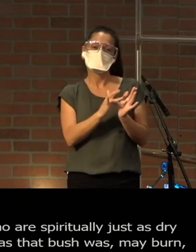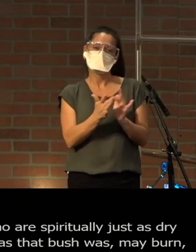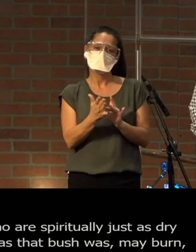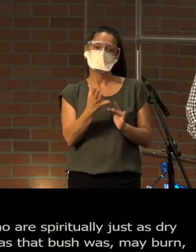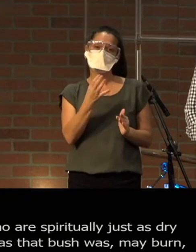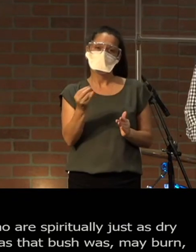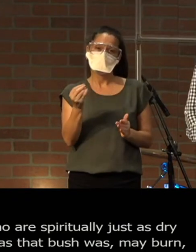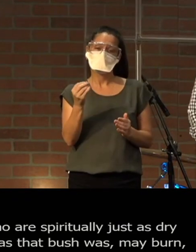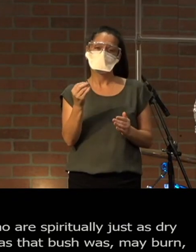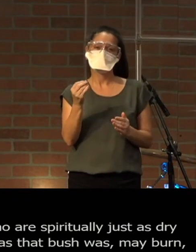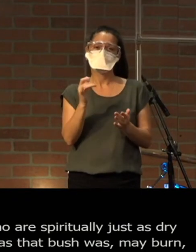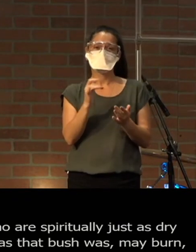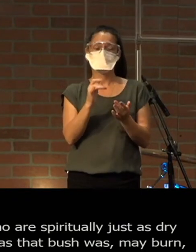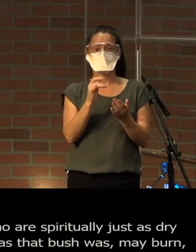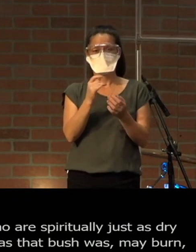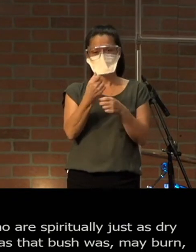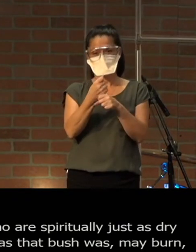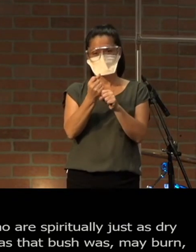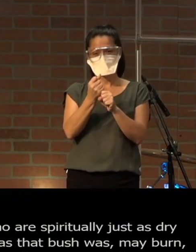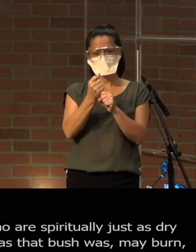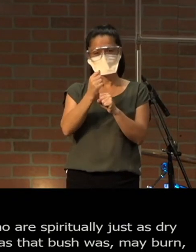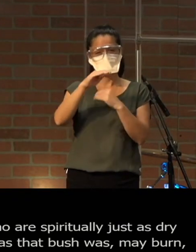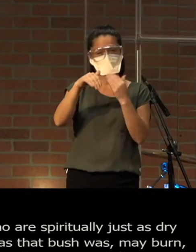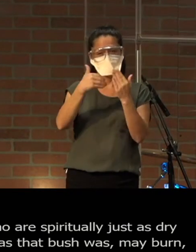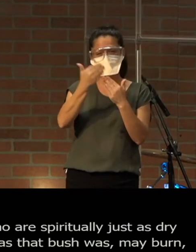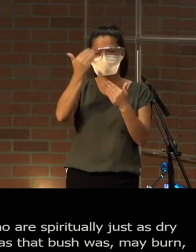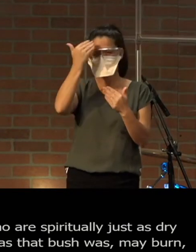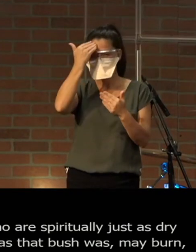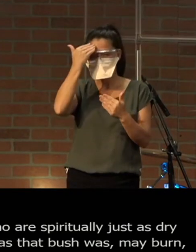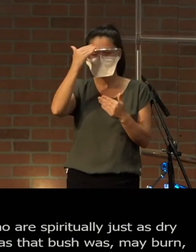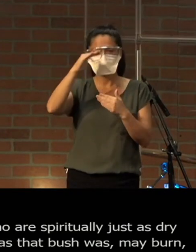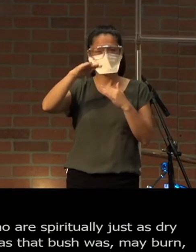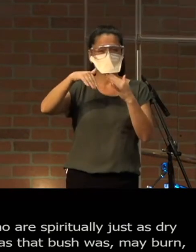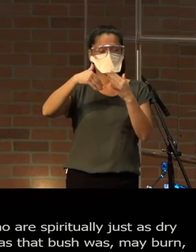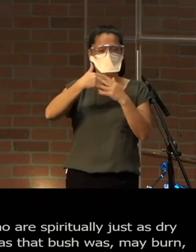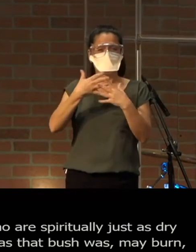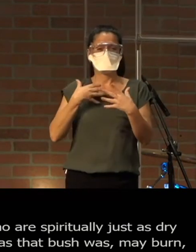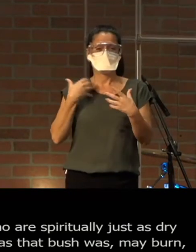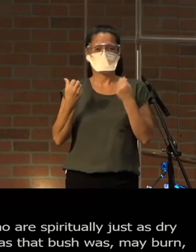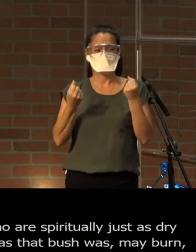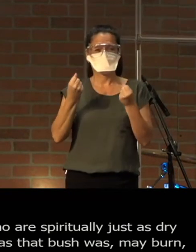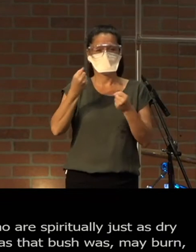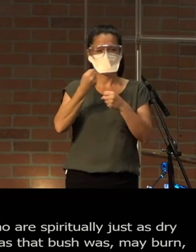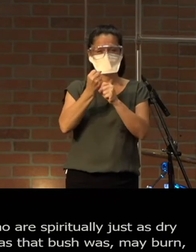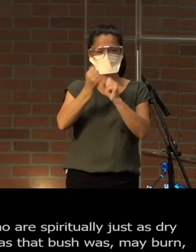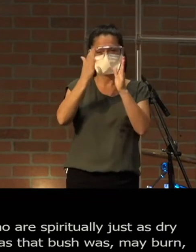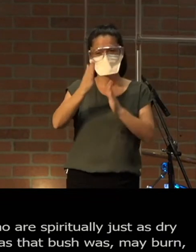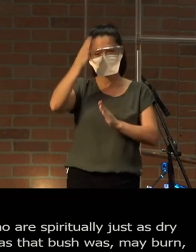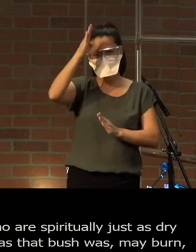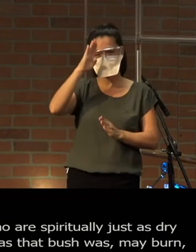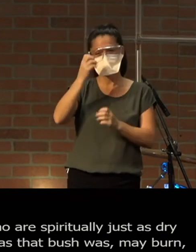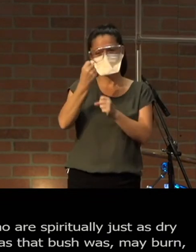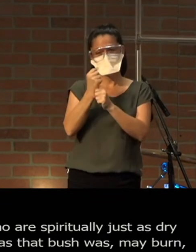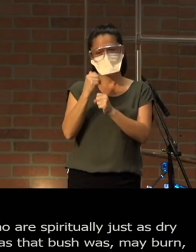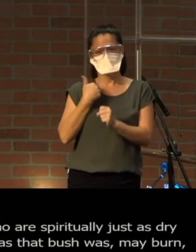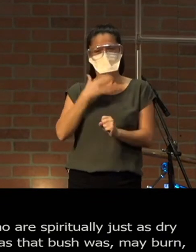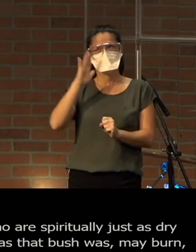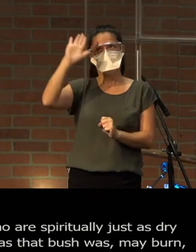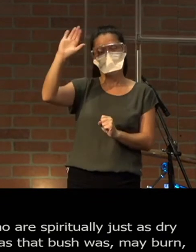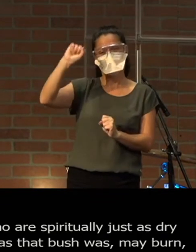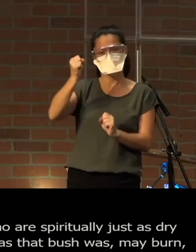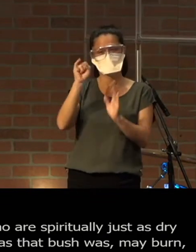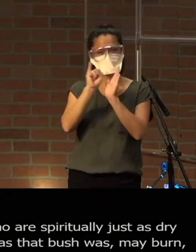our infinite, all-knowing, almighty Creator God made us in his image. As we were just